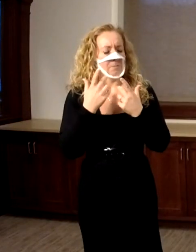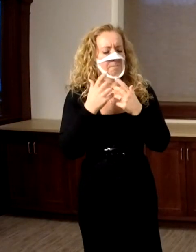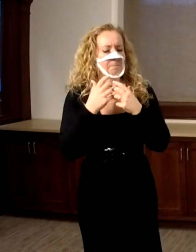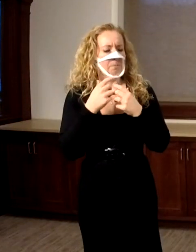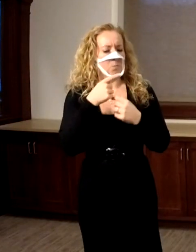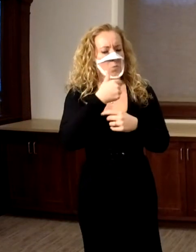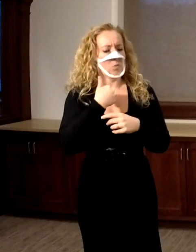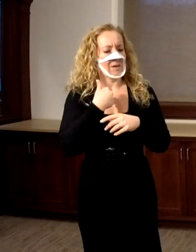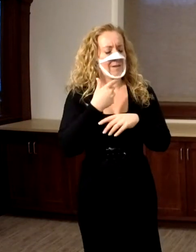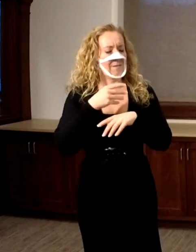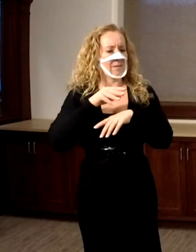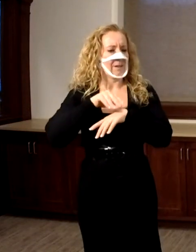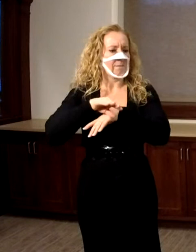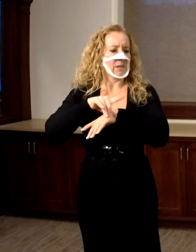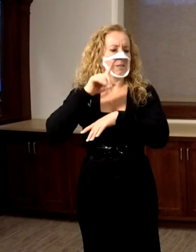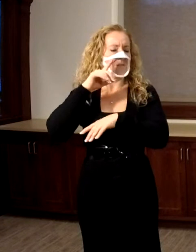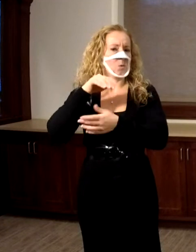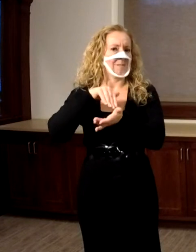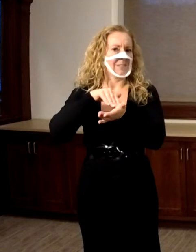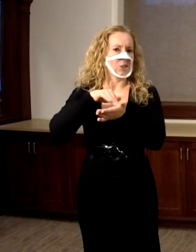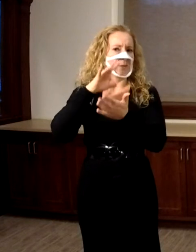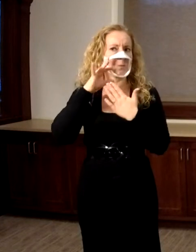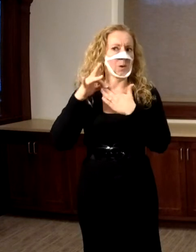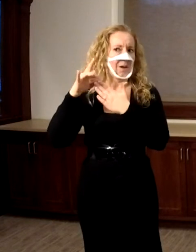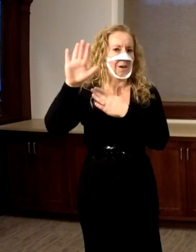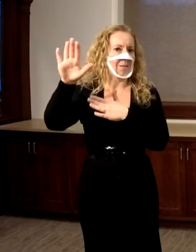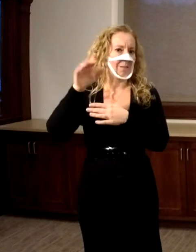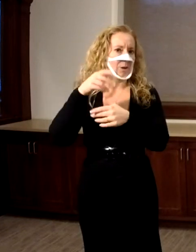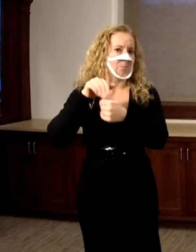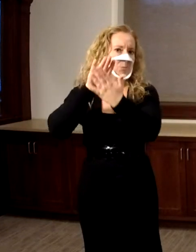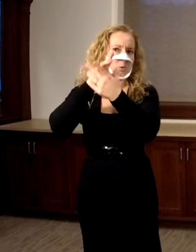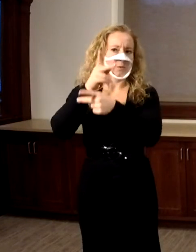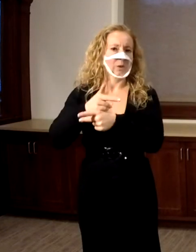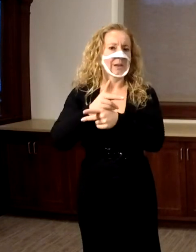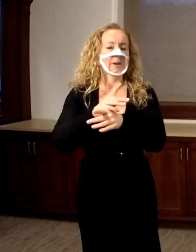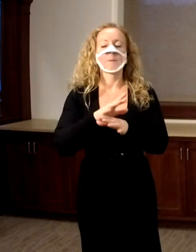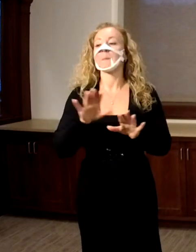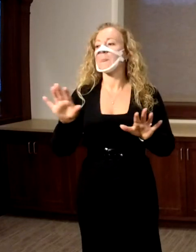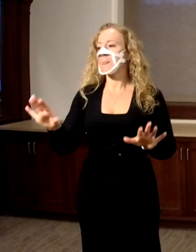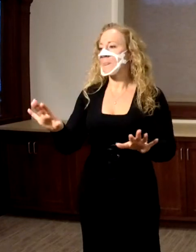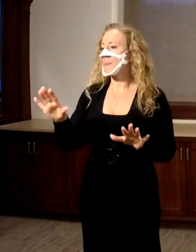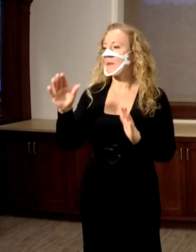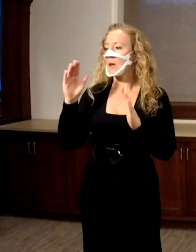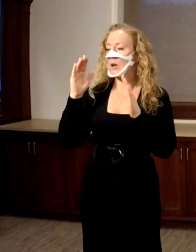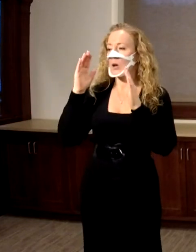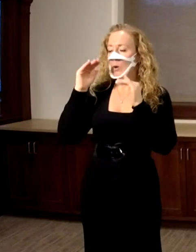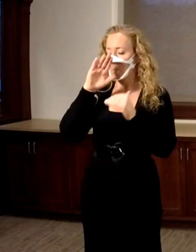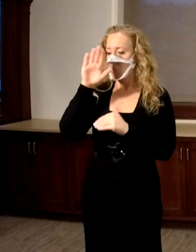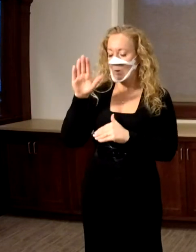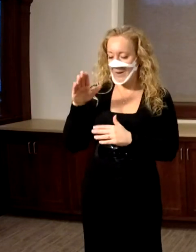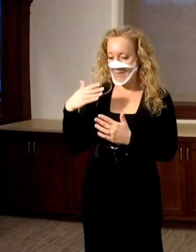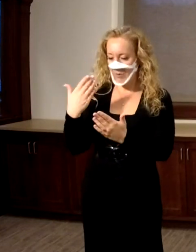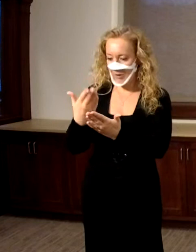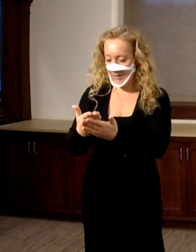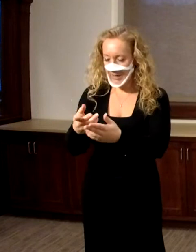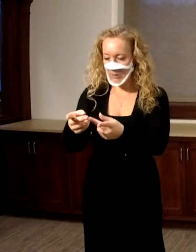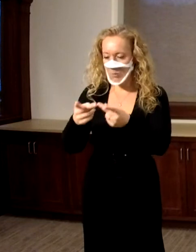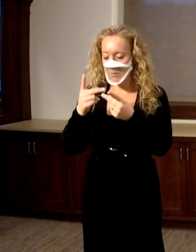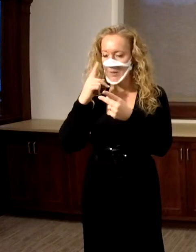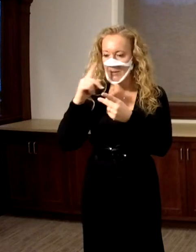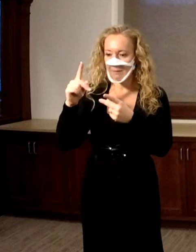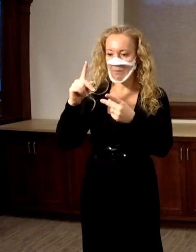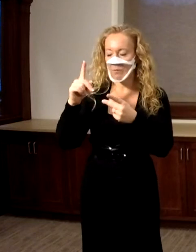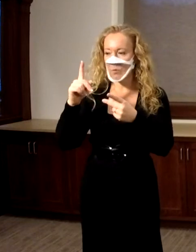up to guide physicians? Again, we hope we never get there, and I think, again, the plans of our hospitals should